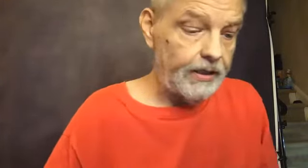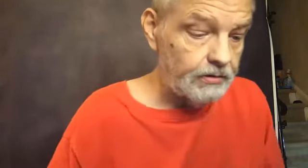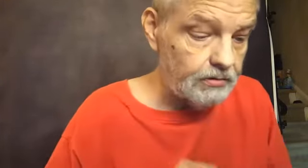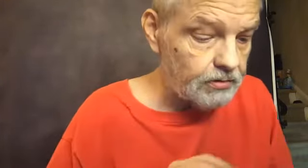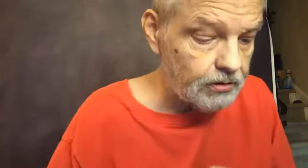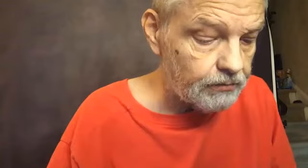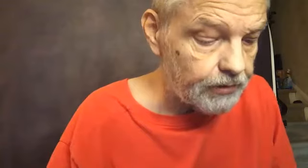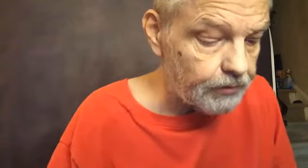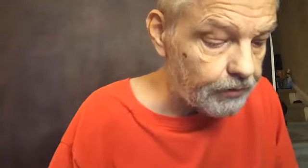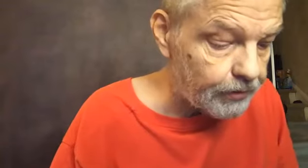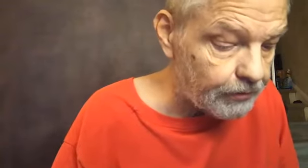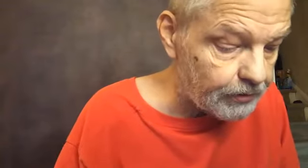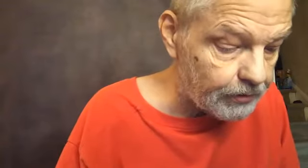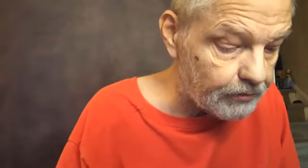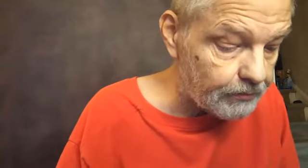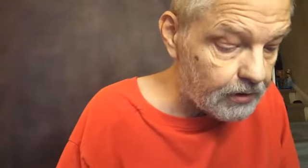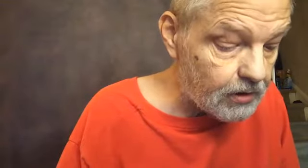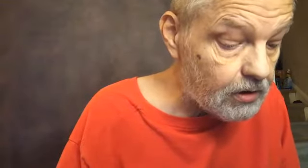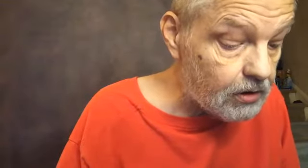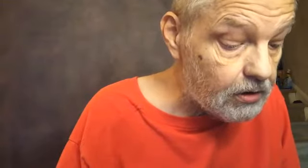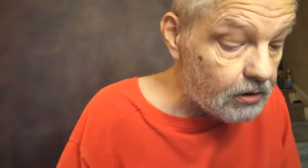it. No.